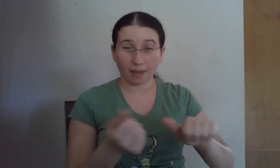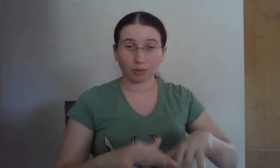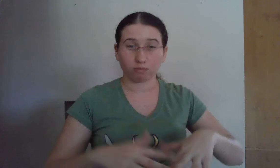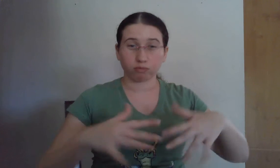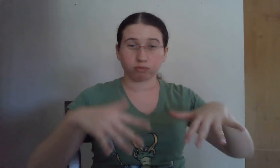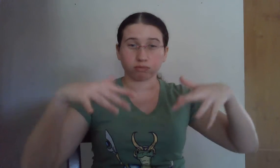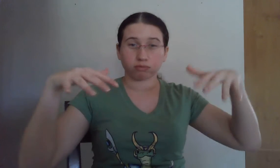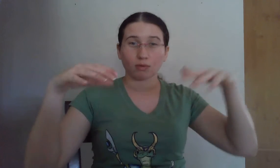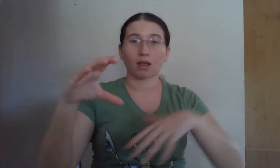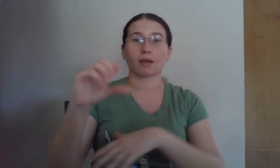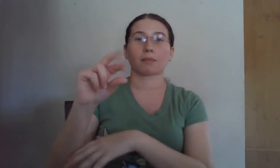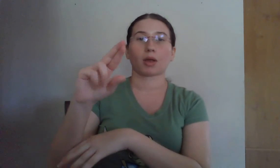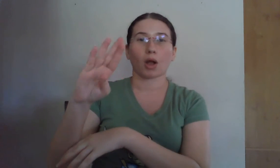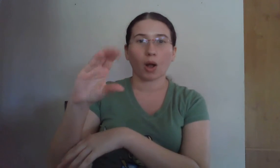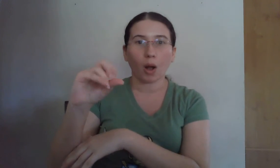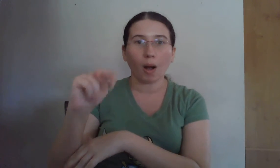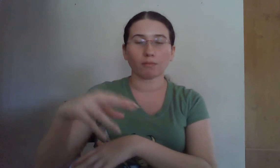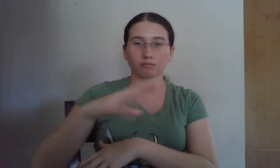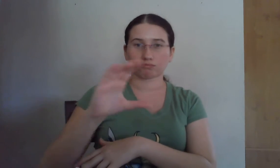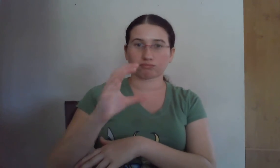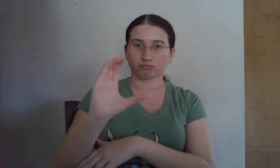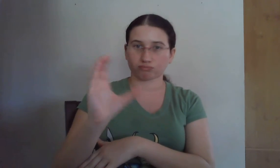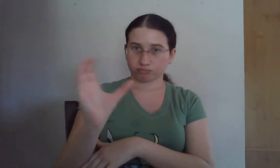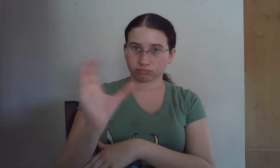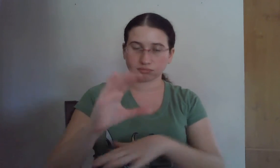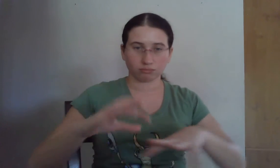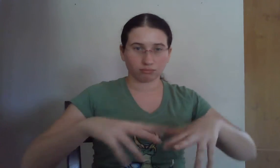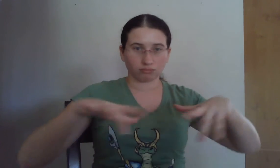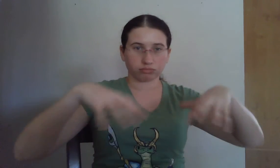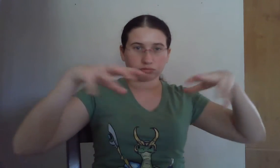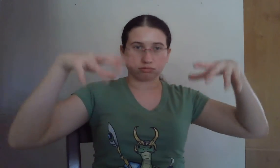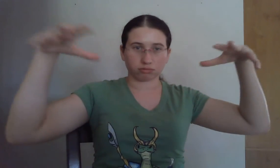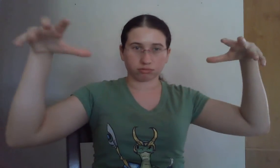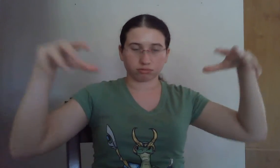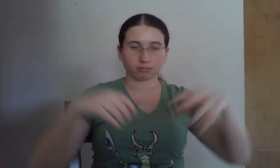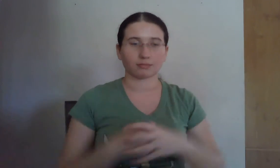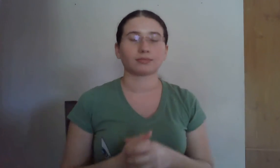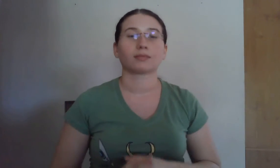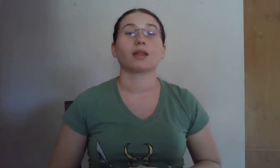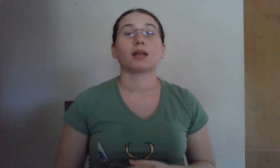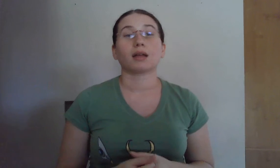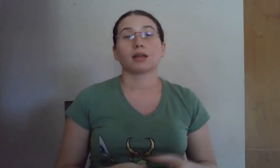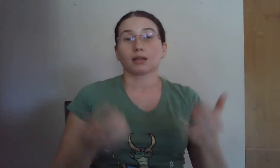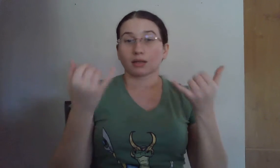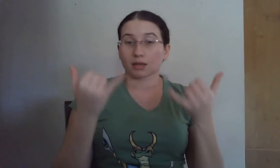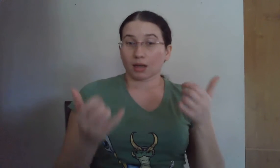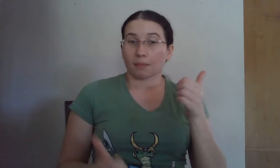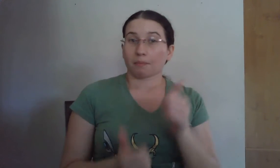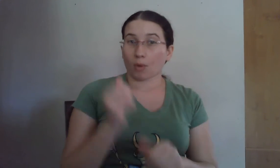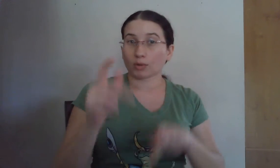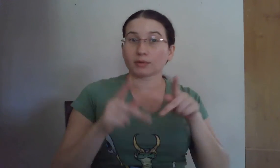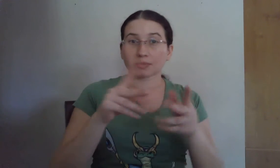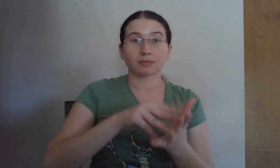atmosphere. Now, you are told over and over, repeatedly, that desertification is